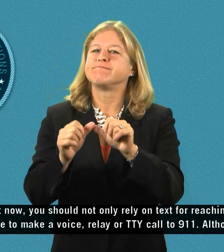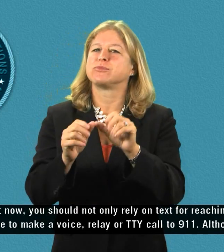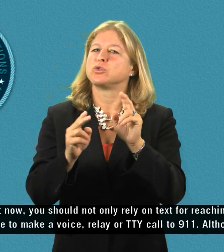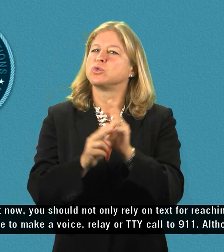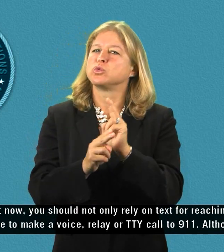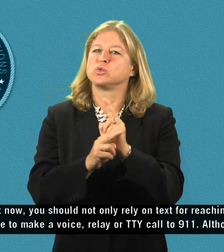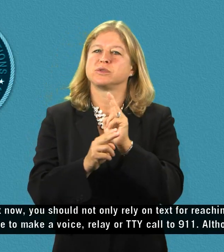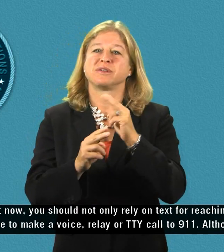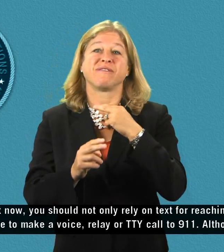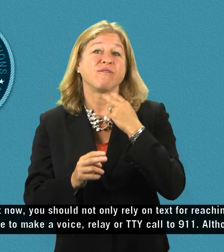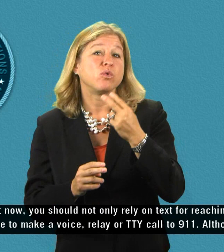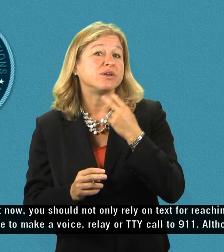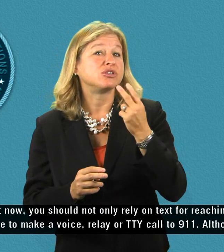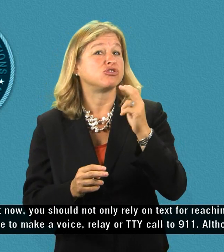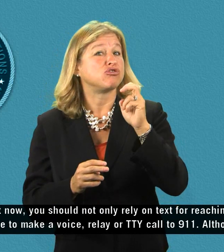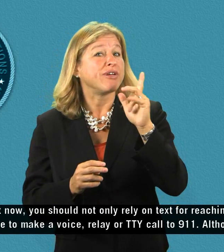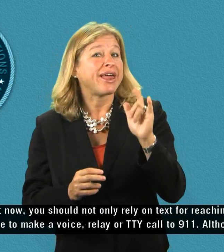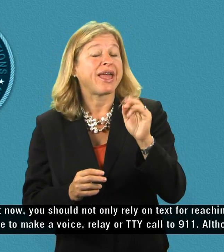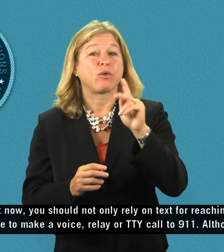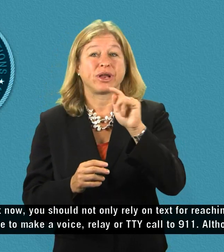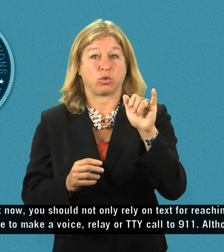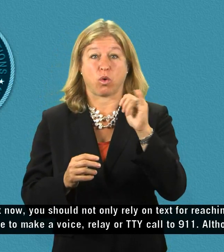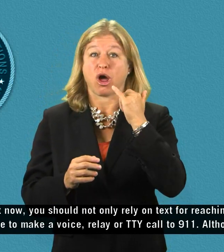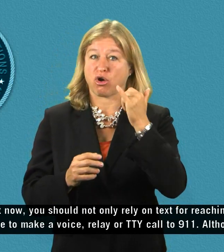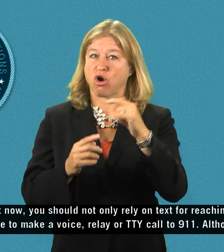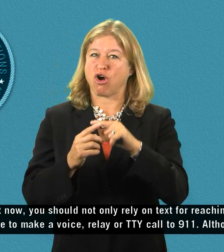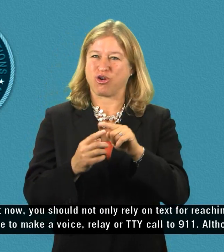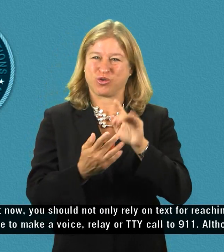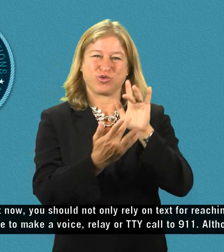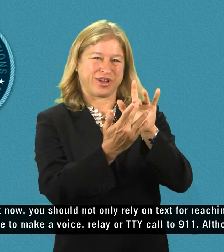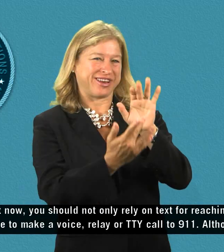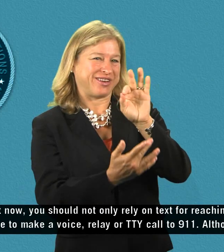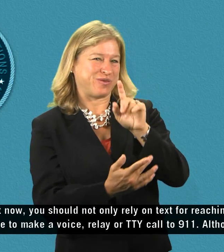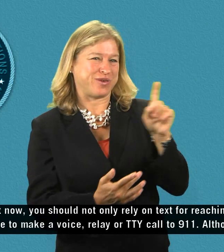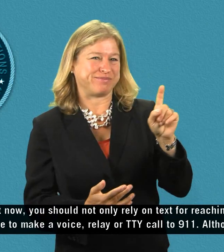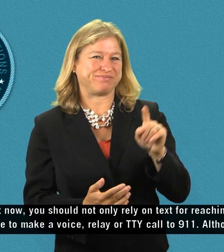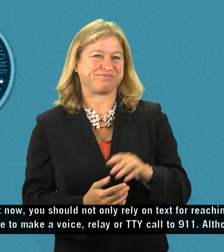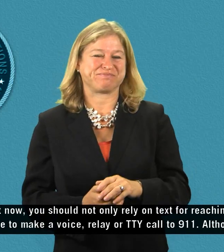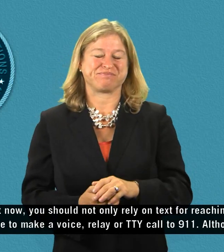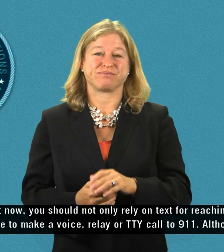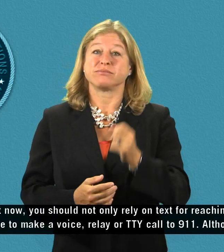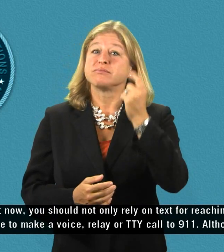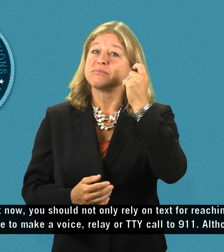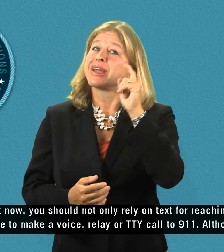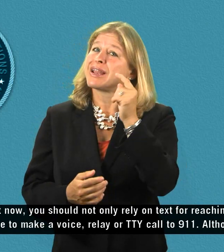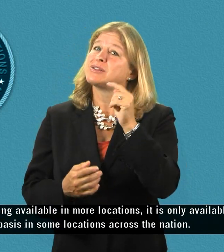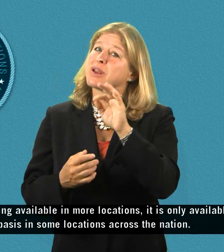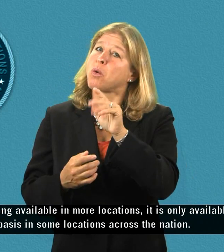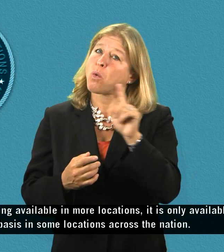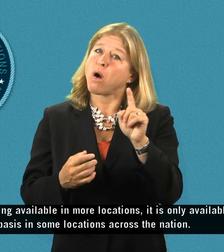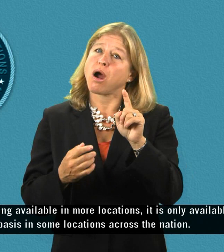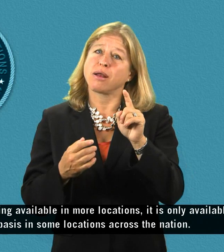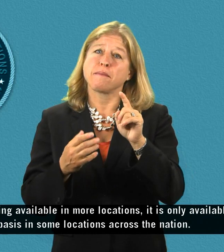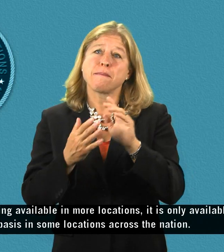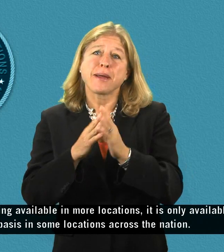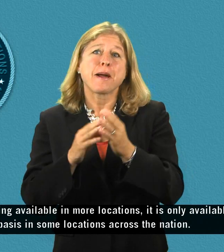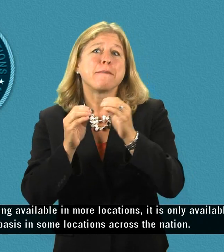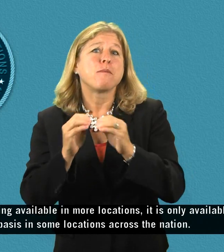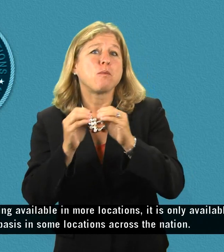9-1-1. You should continue to make a voice, relay or TTY call to 9-1-1. Although TEXT-911